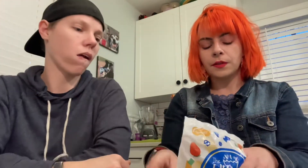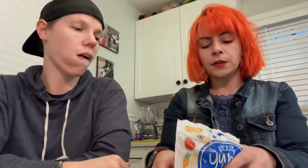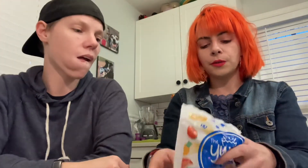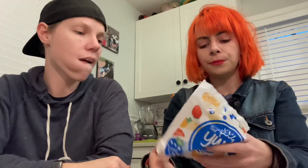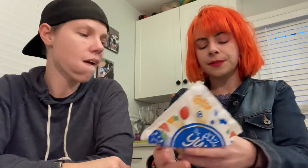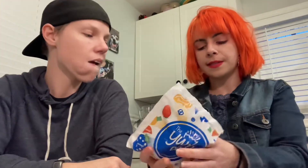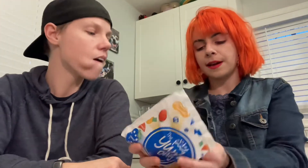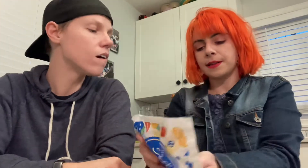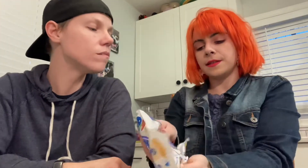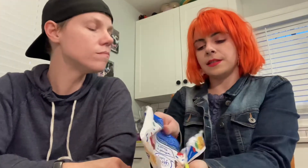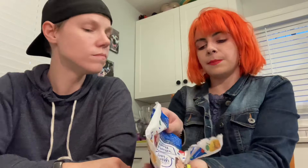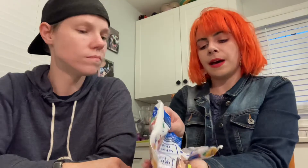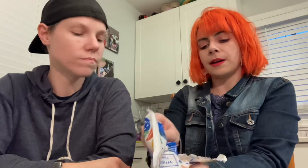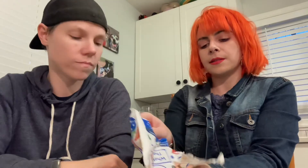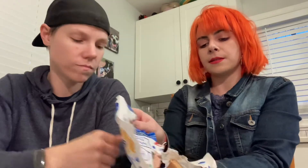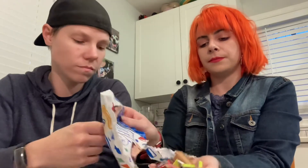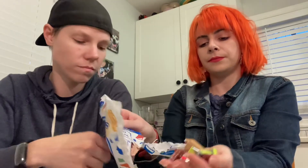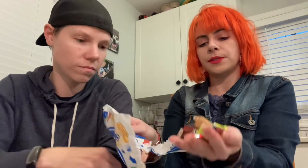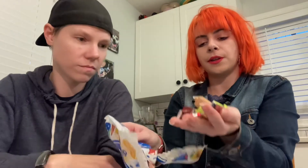little snacks in these bags. So.